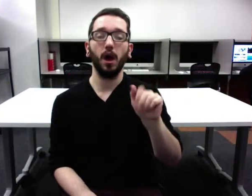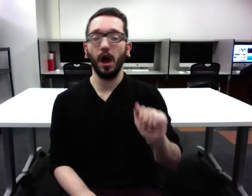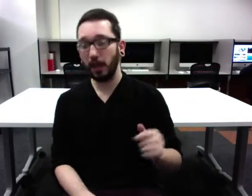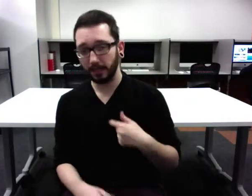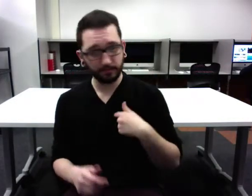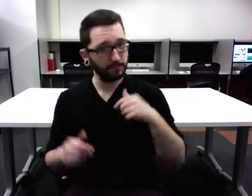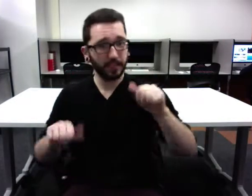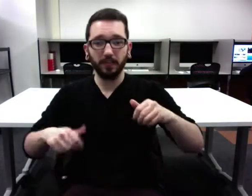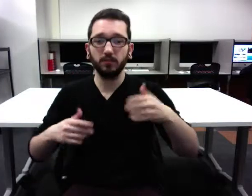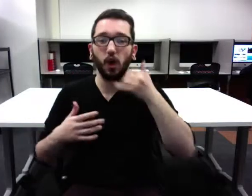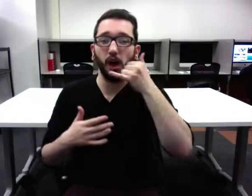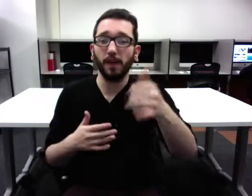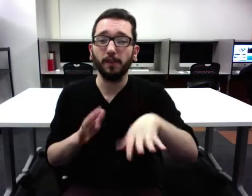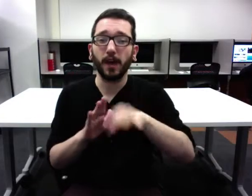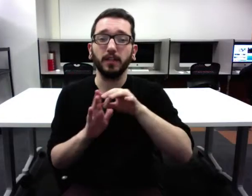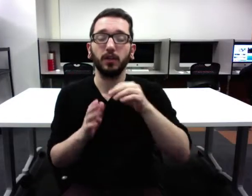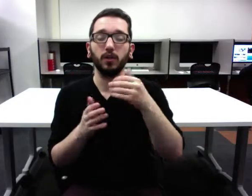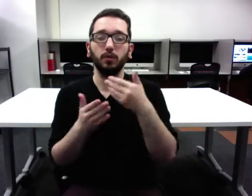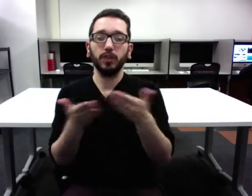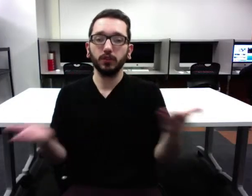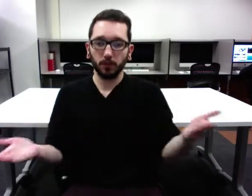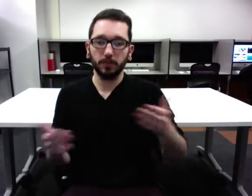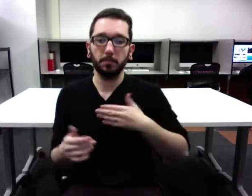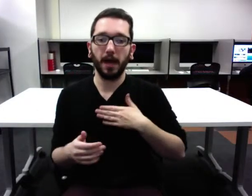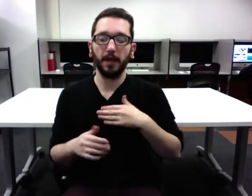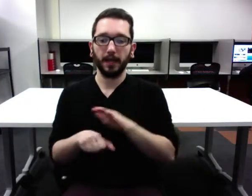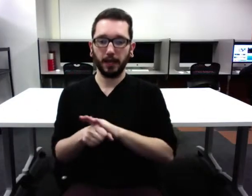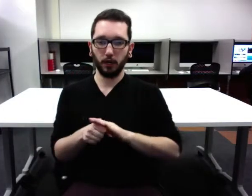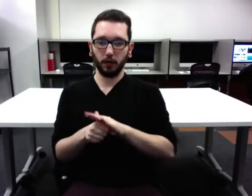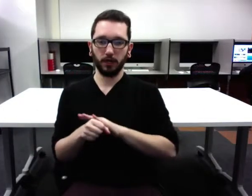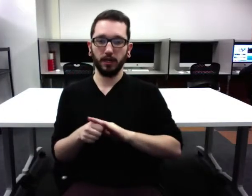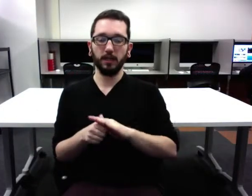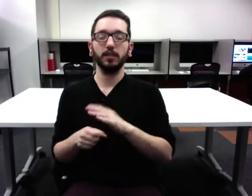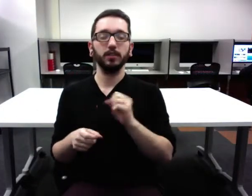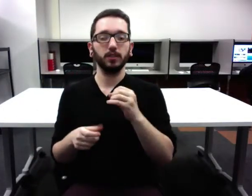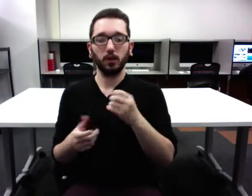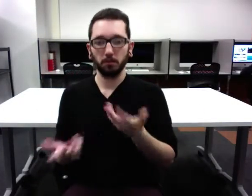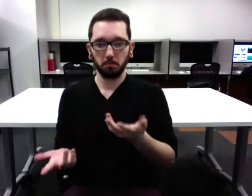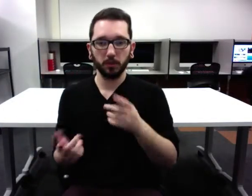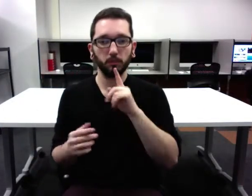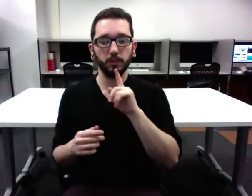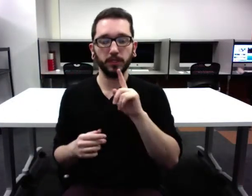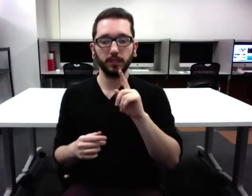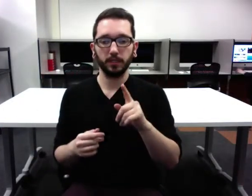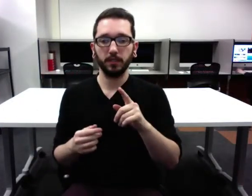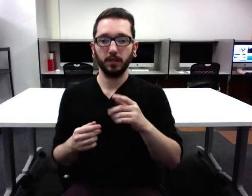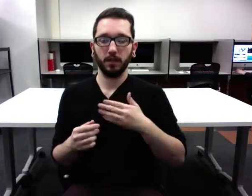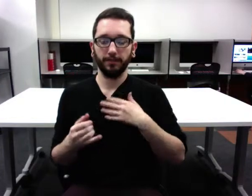So this is all part of the mission of our center. And the final thing is, our goal is to